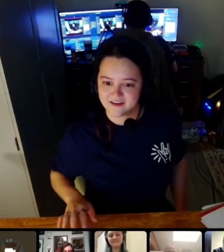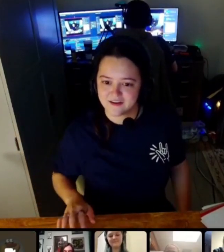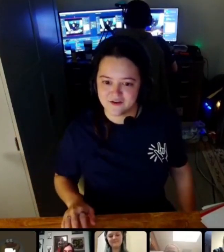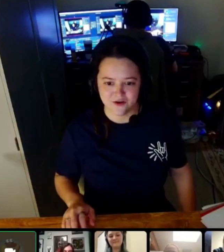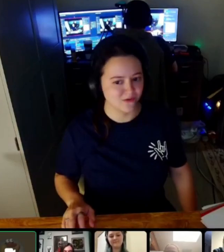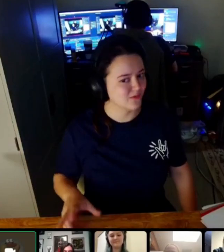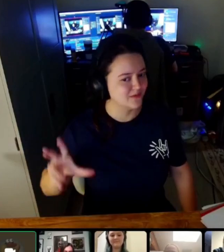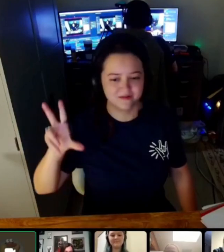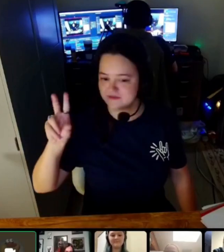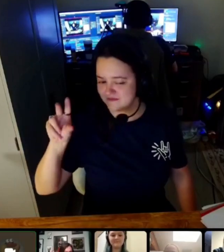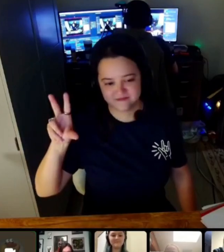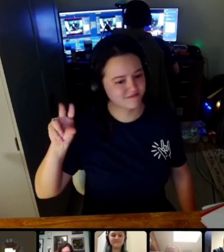No.